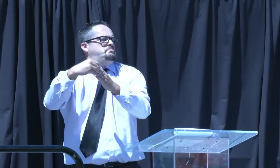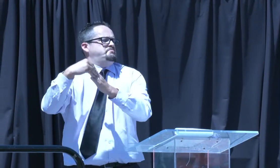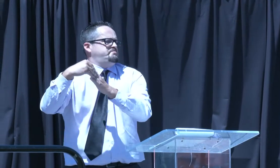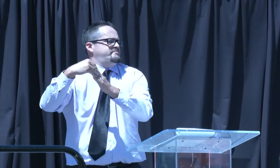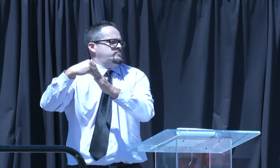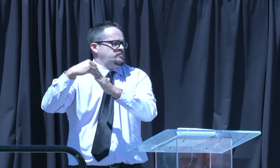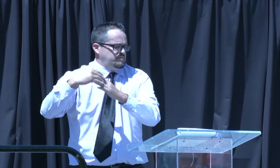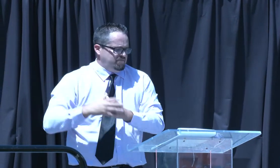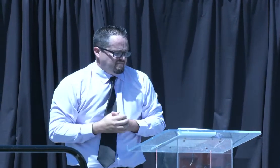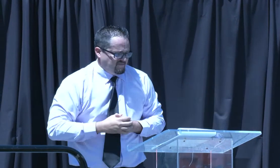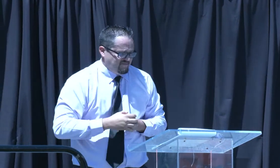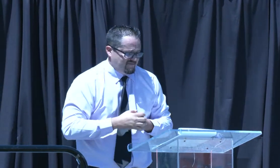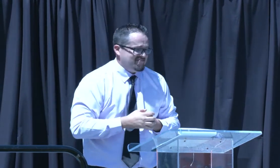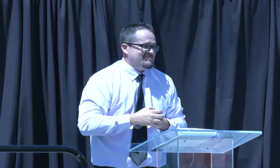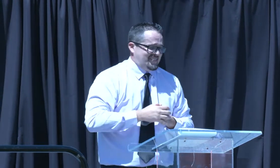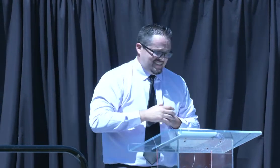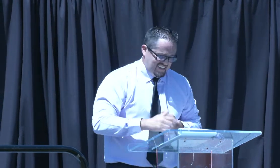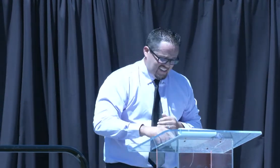and leadership.